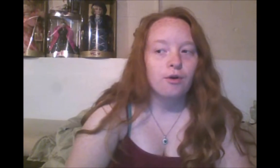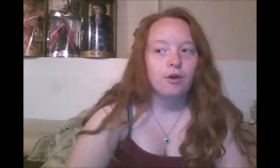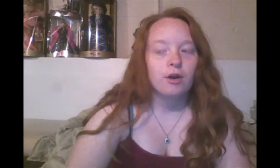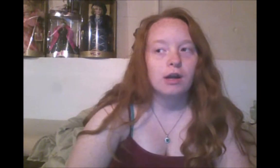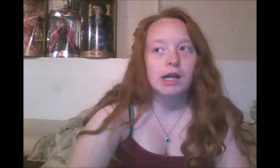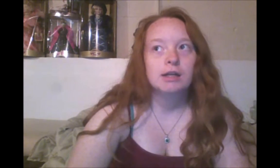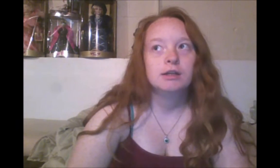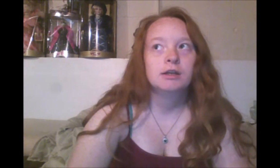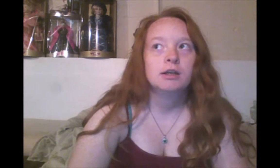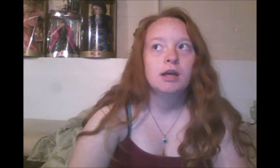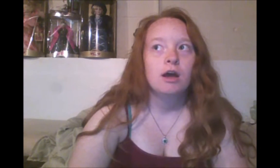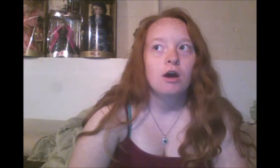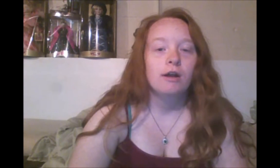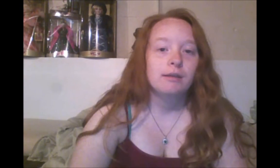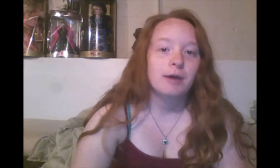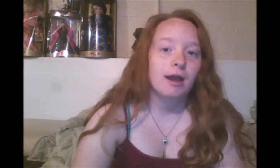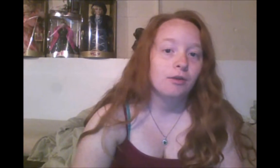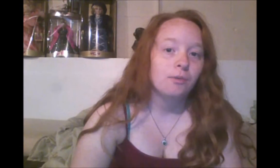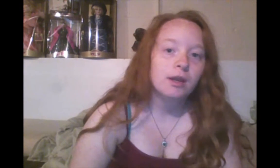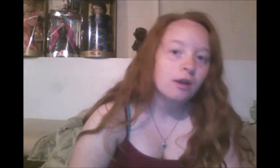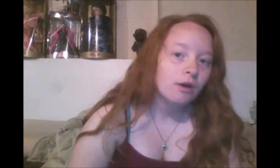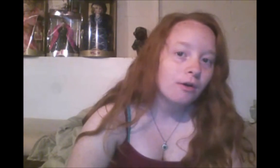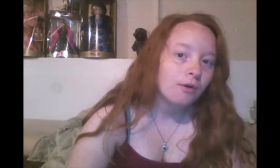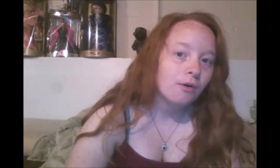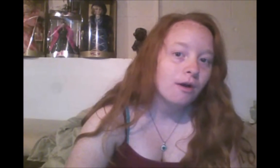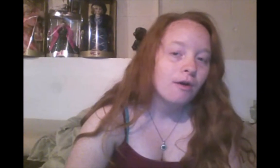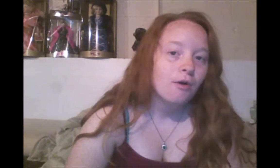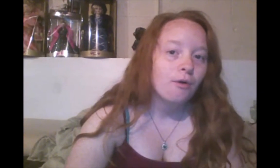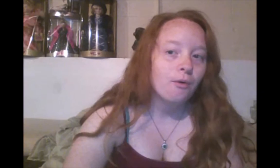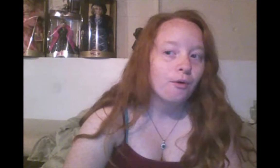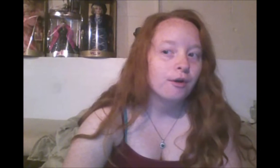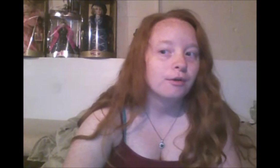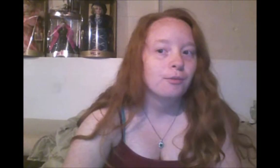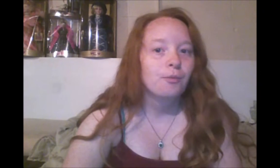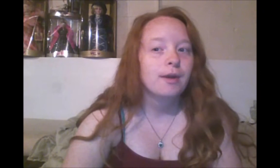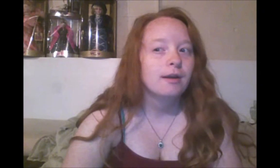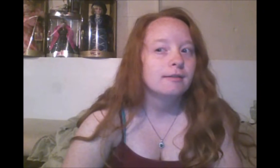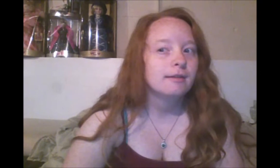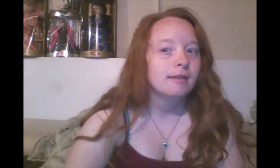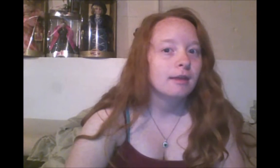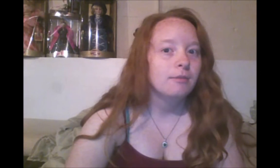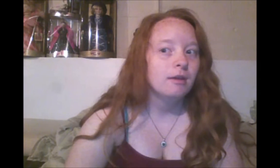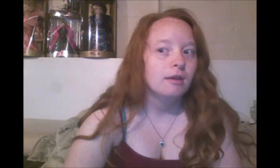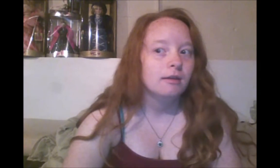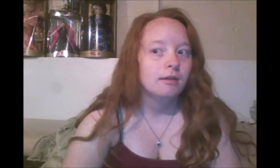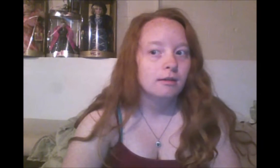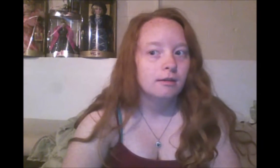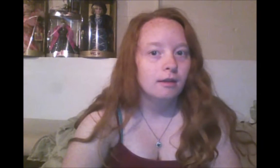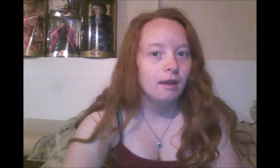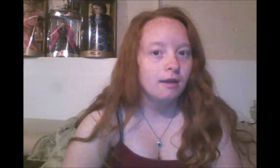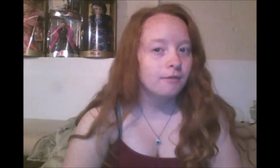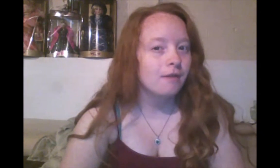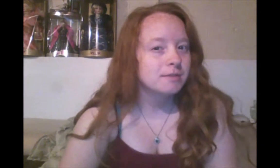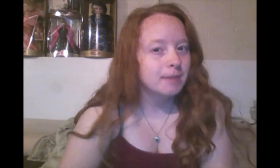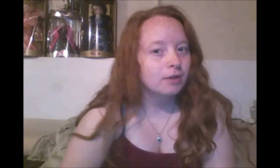Or are they behind a window? Or where else could they be? It involves metal.